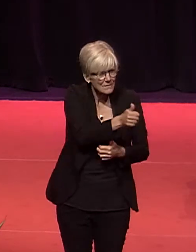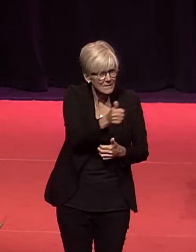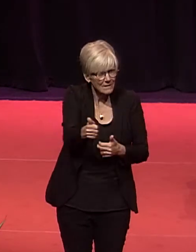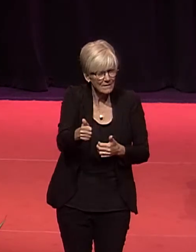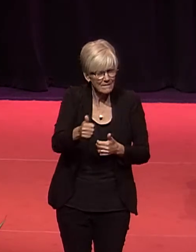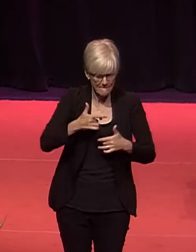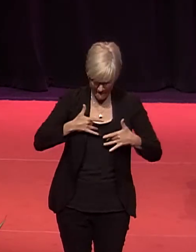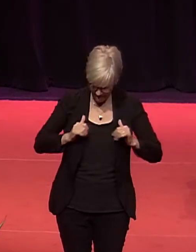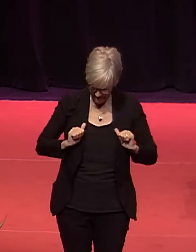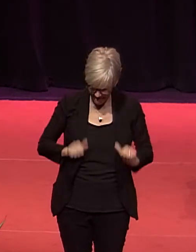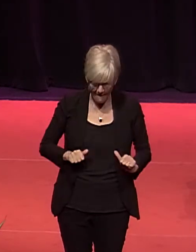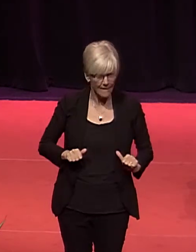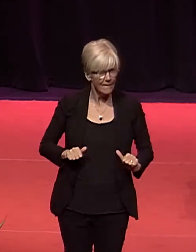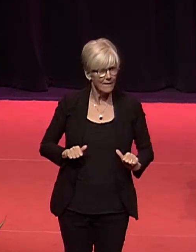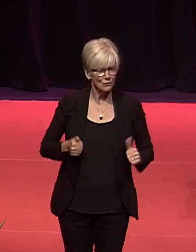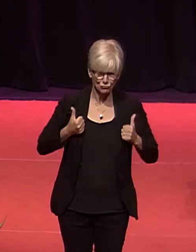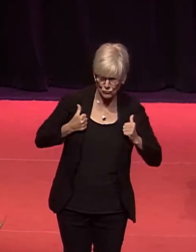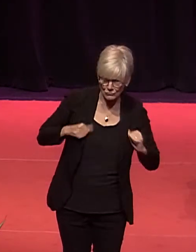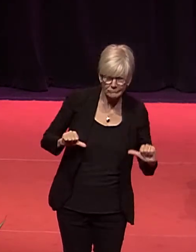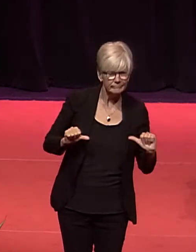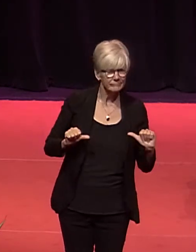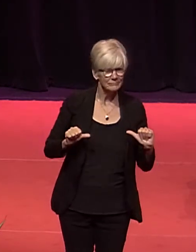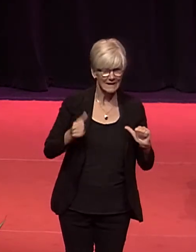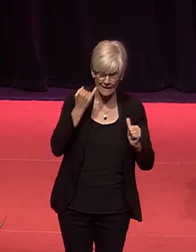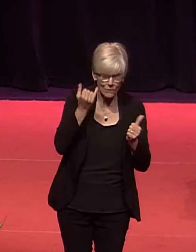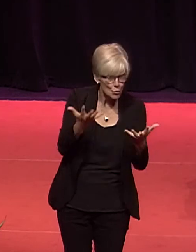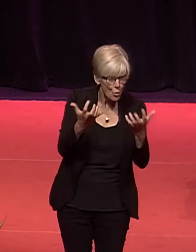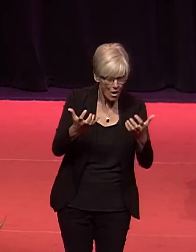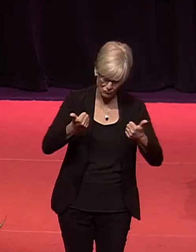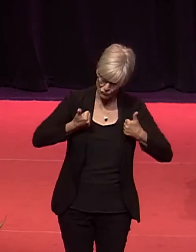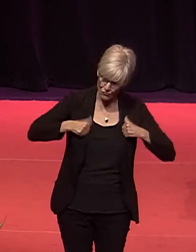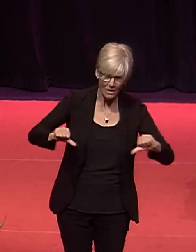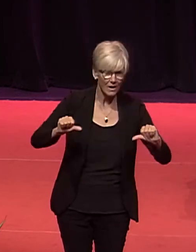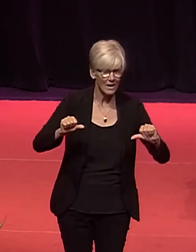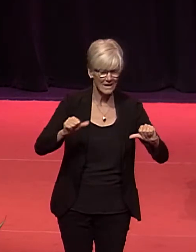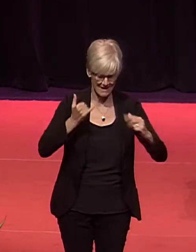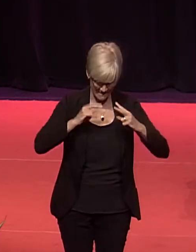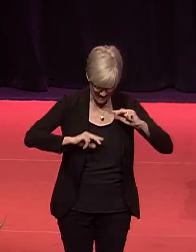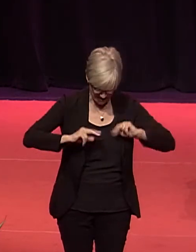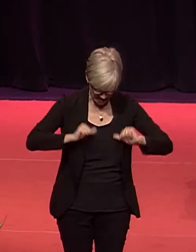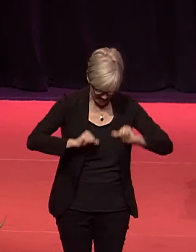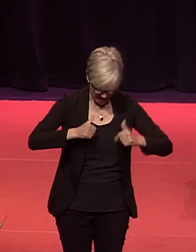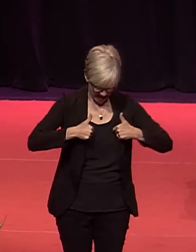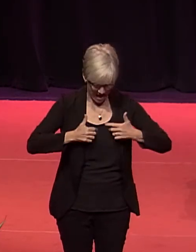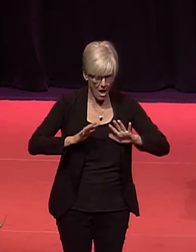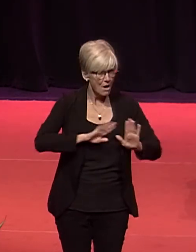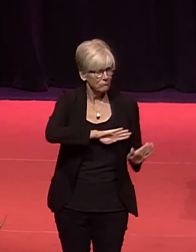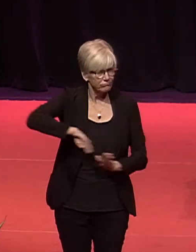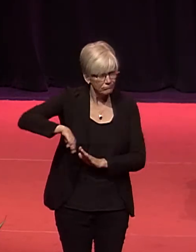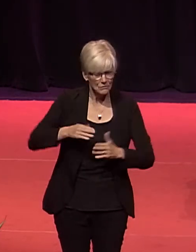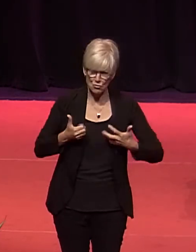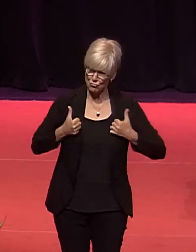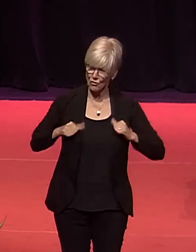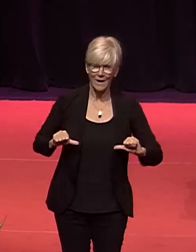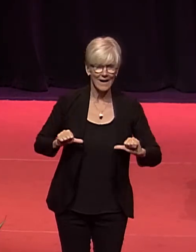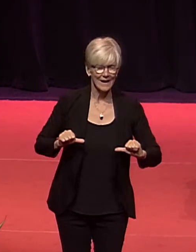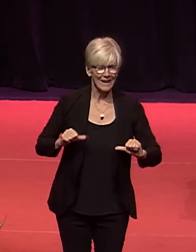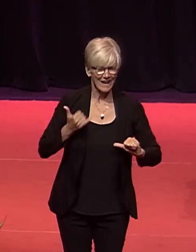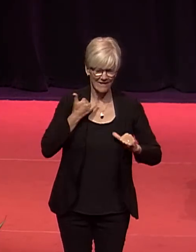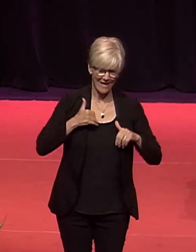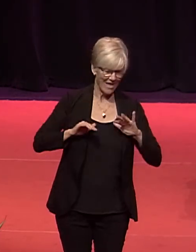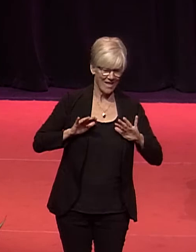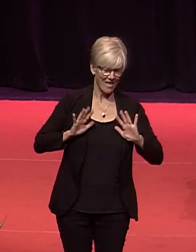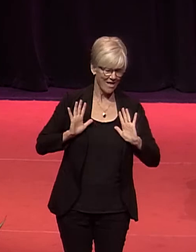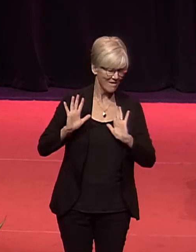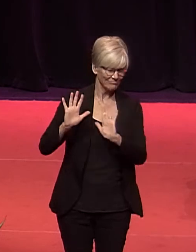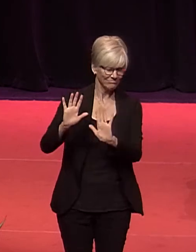it. Give things a chance. When you don't believe in yourself and take those chances, you're robbing